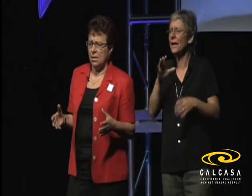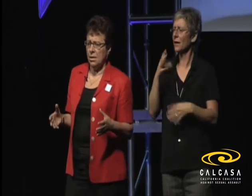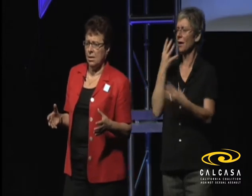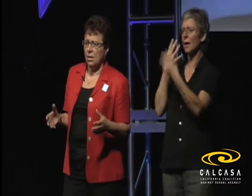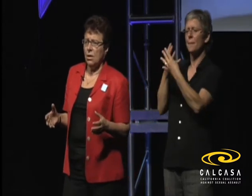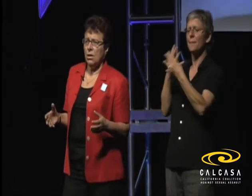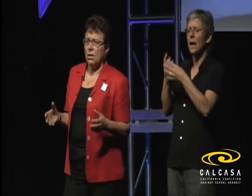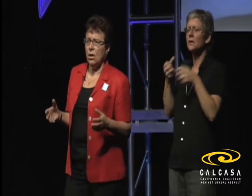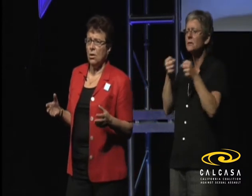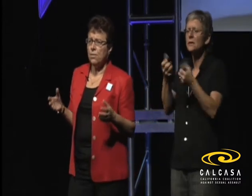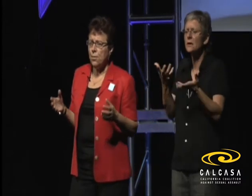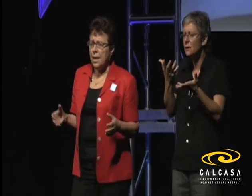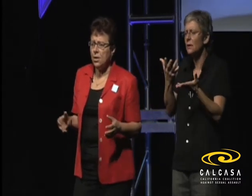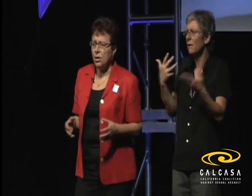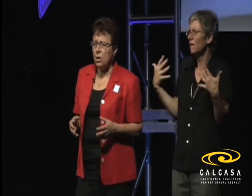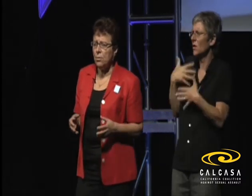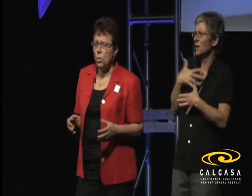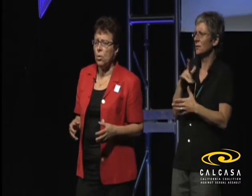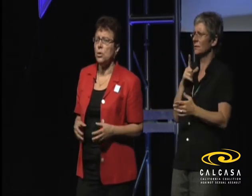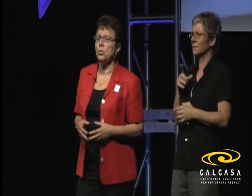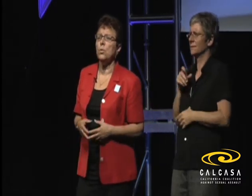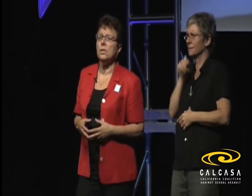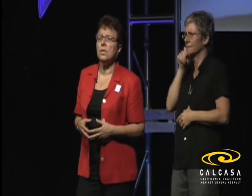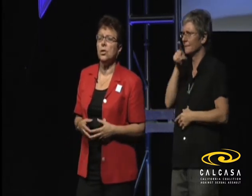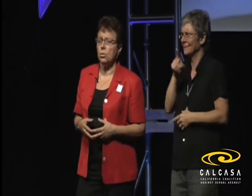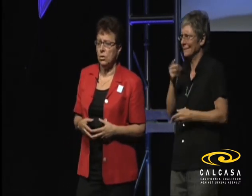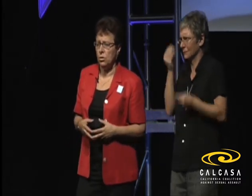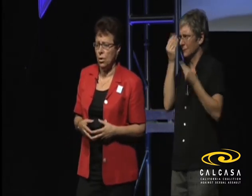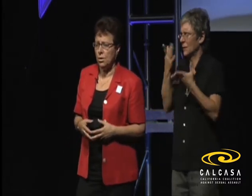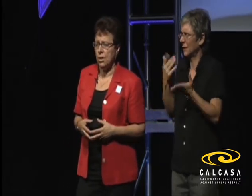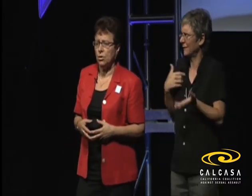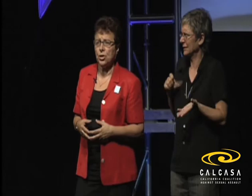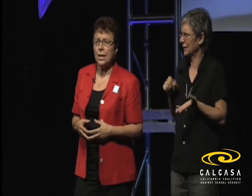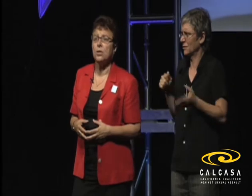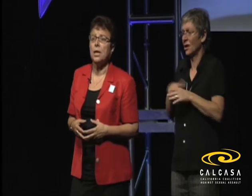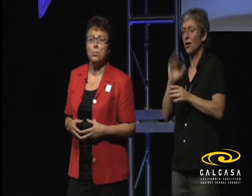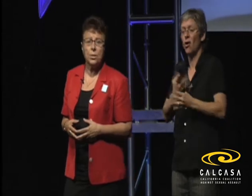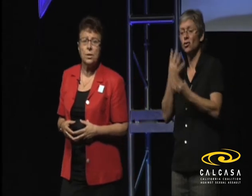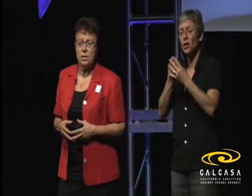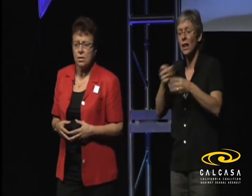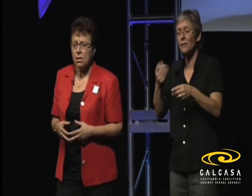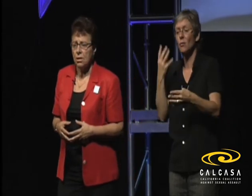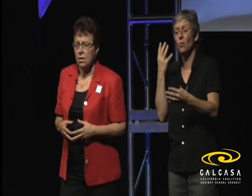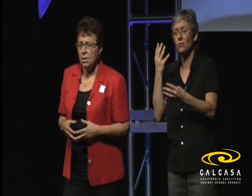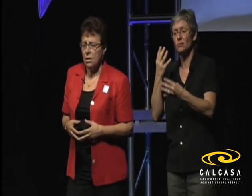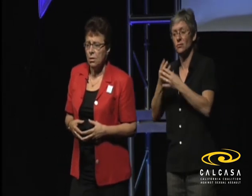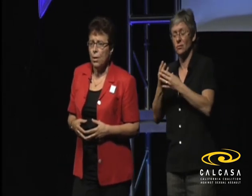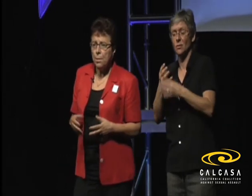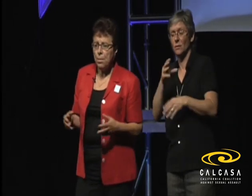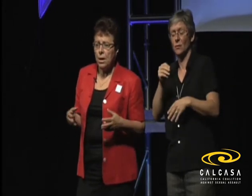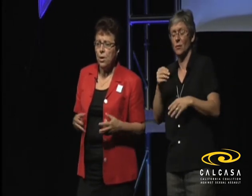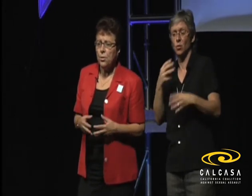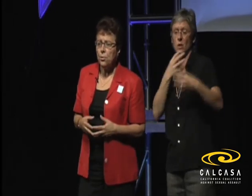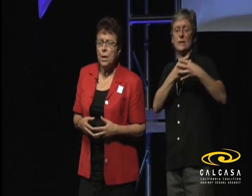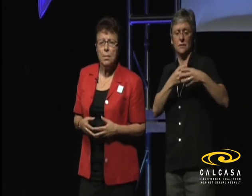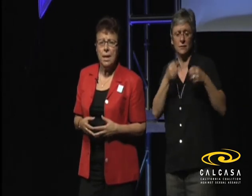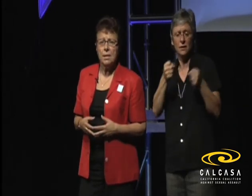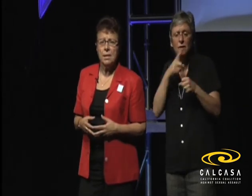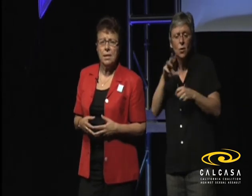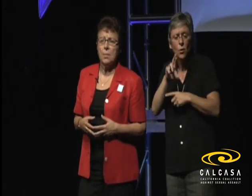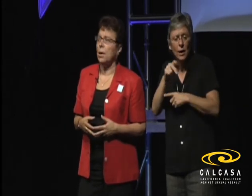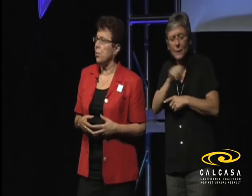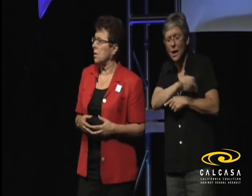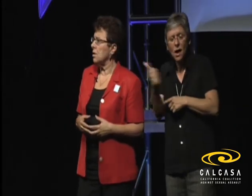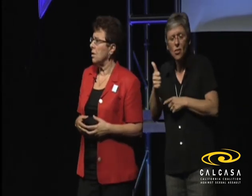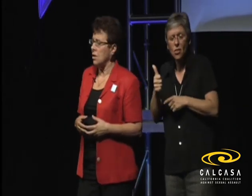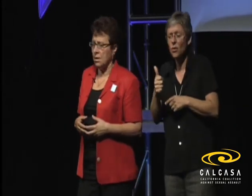inmates are afraid to come forward to report sexual assaults in our jails and prisons, raped by other